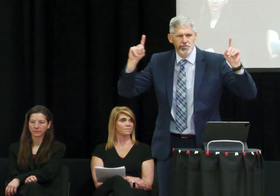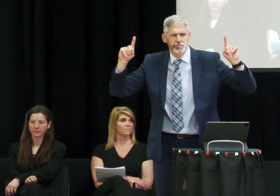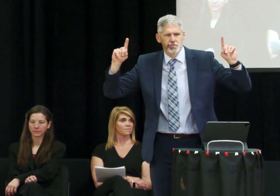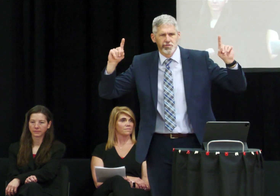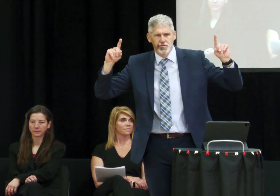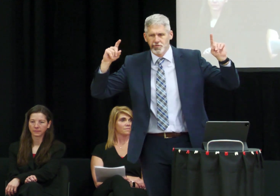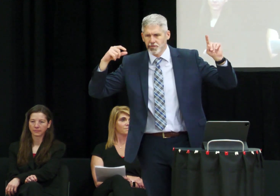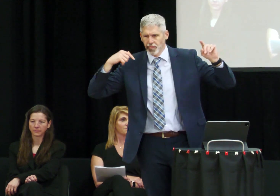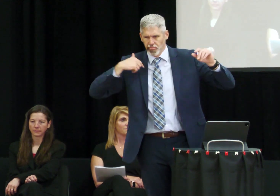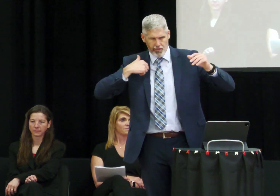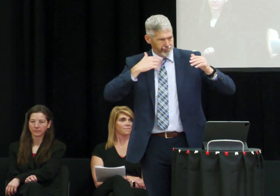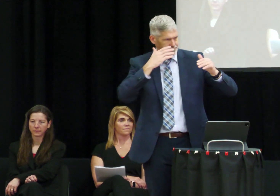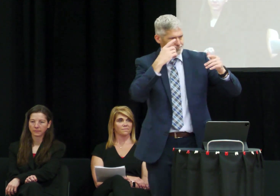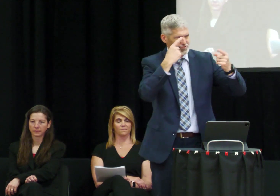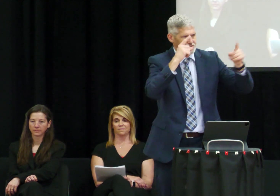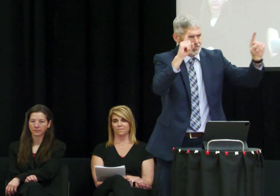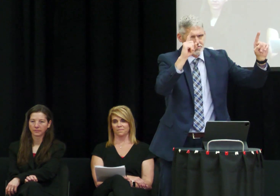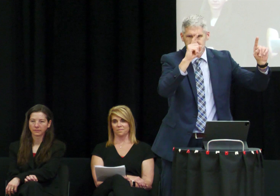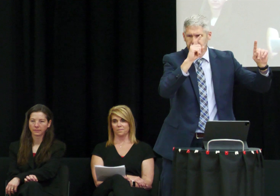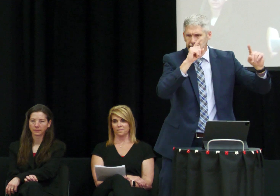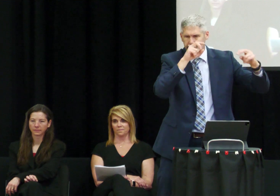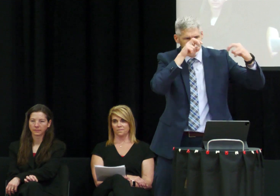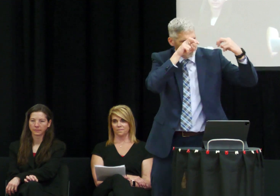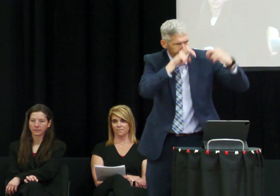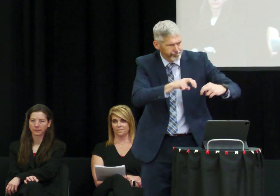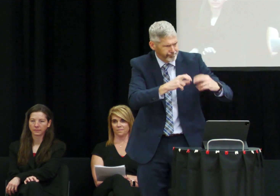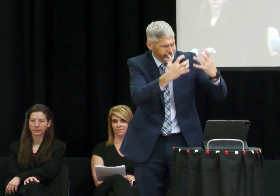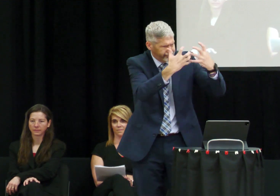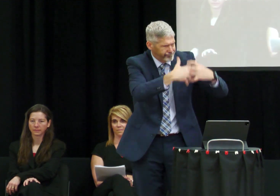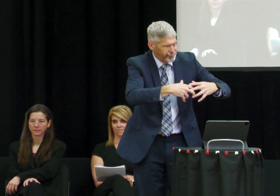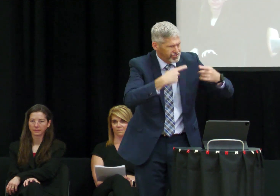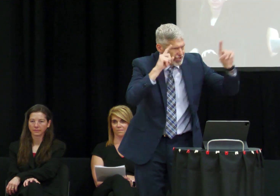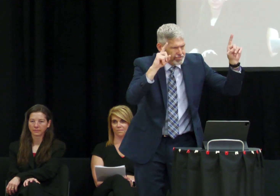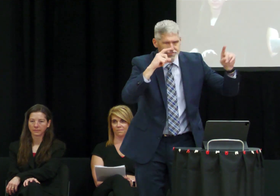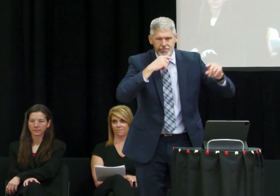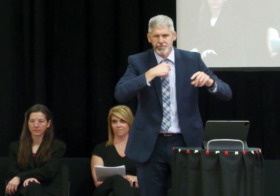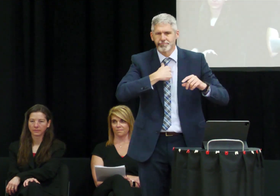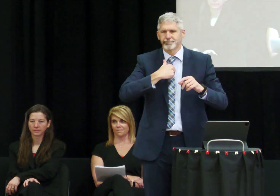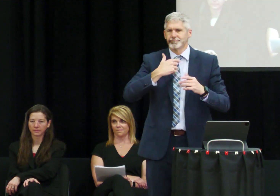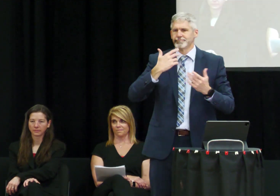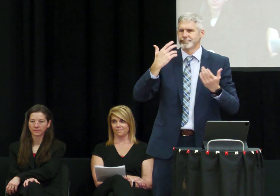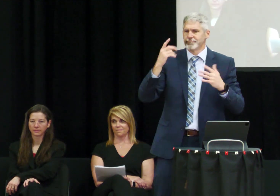way, that adds up to success.